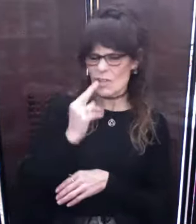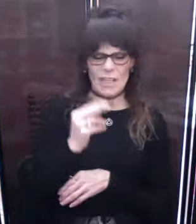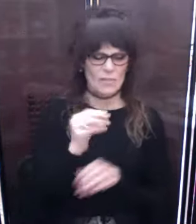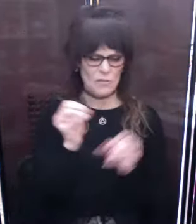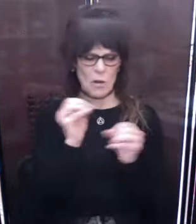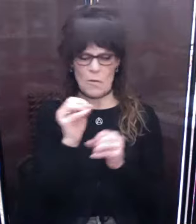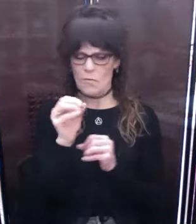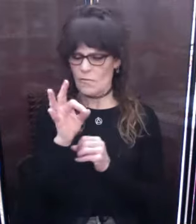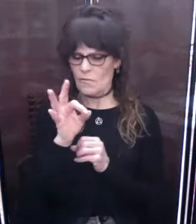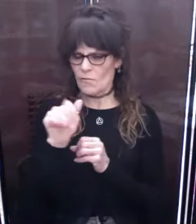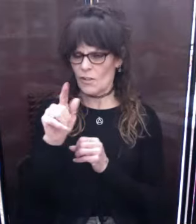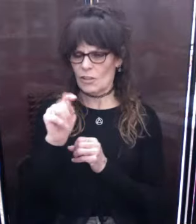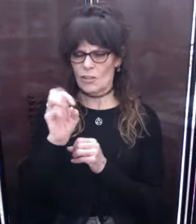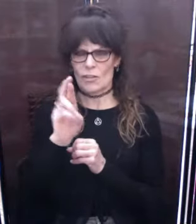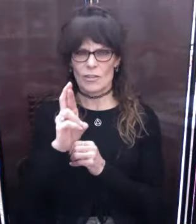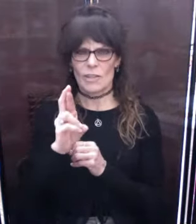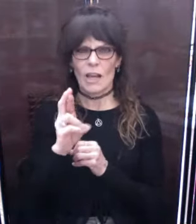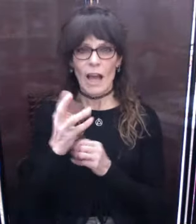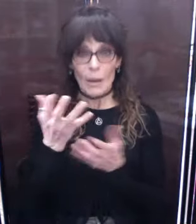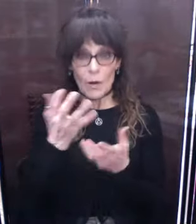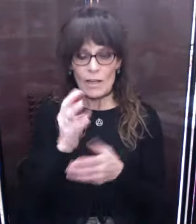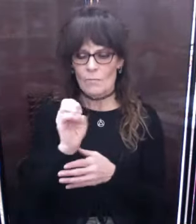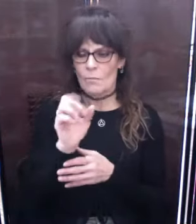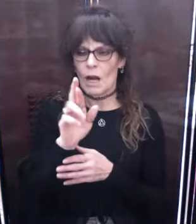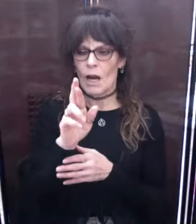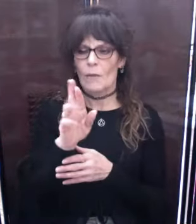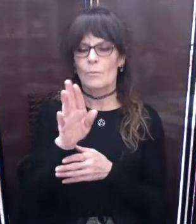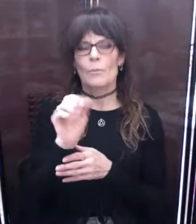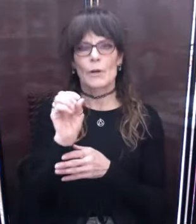Malls. I wanted a Marlboro. I said,